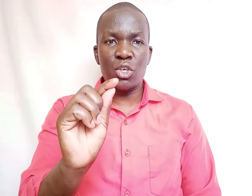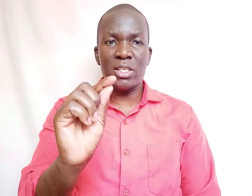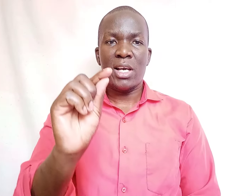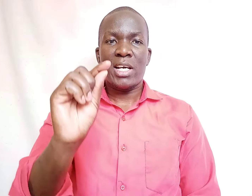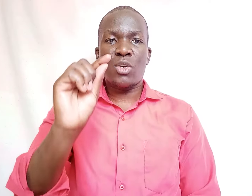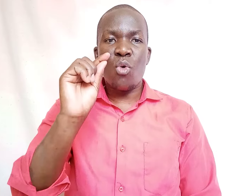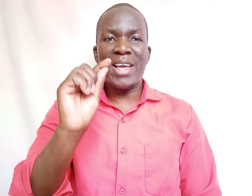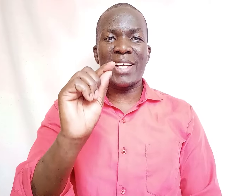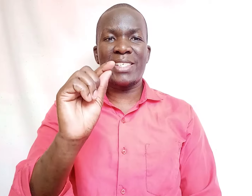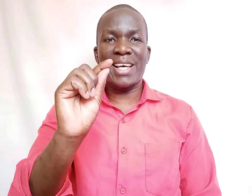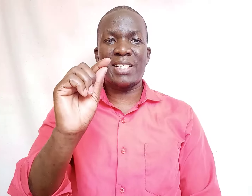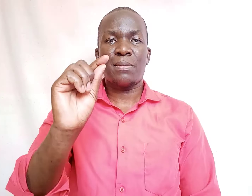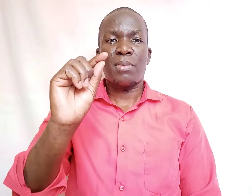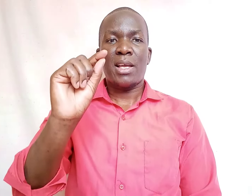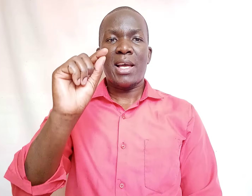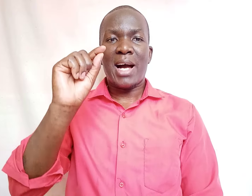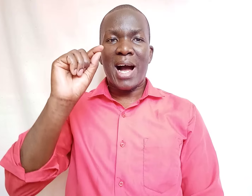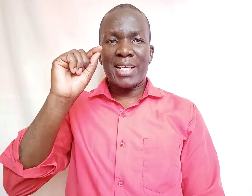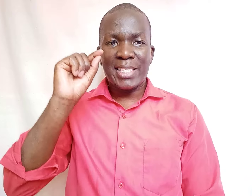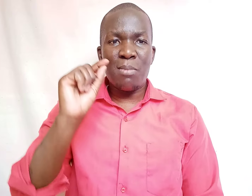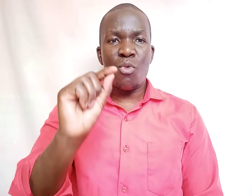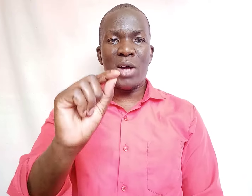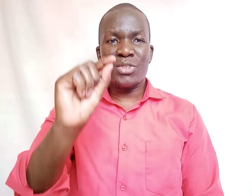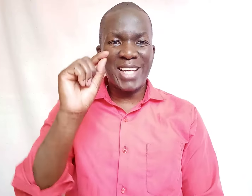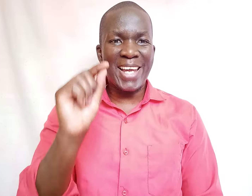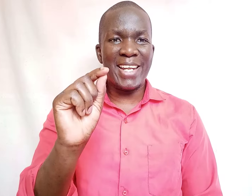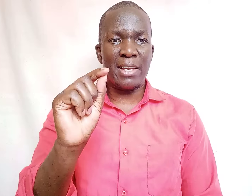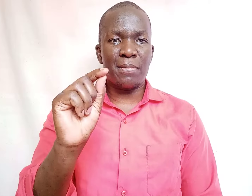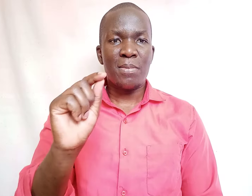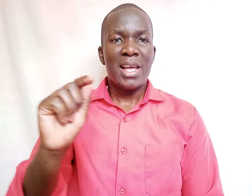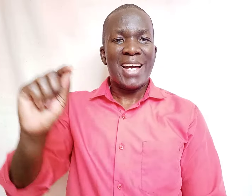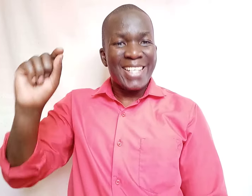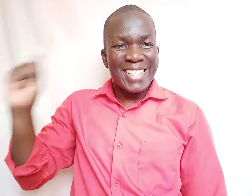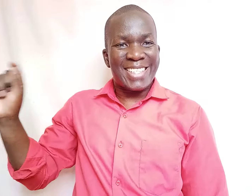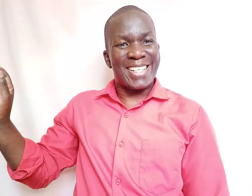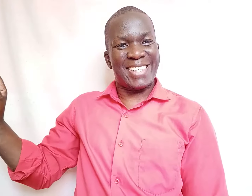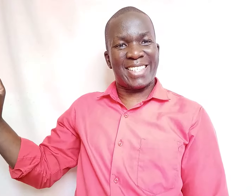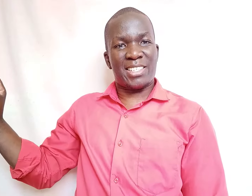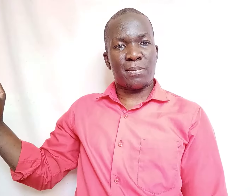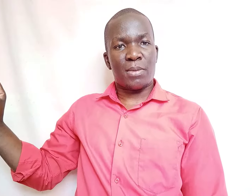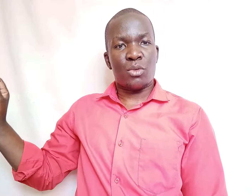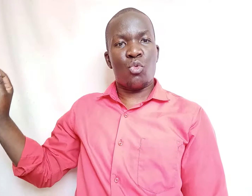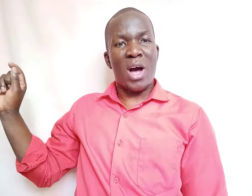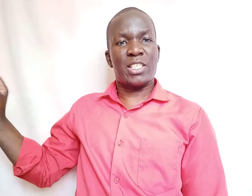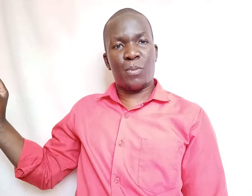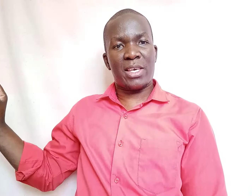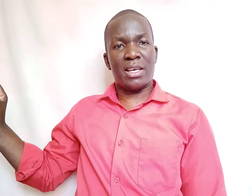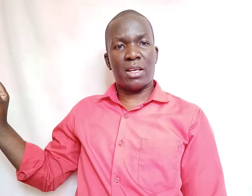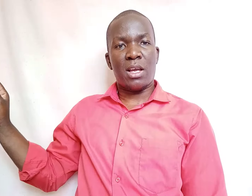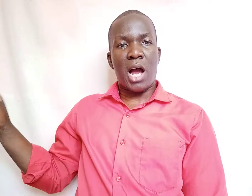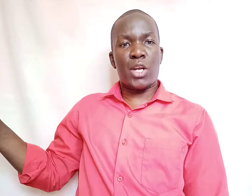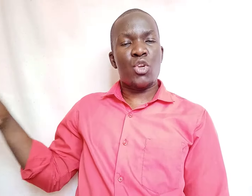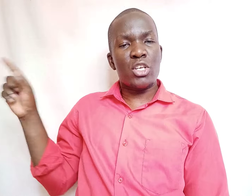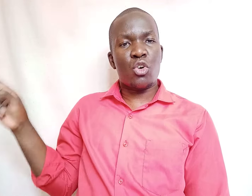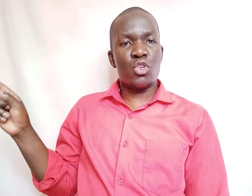interpretation requires that someone signing listens to one speaking and you don't